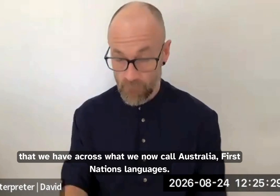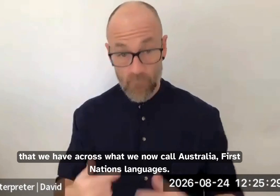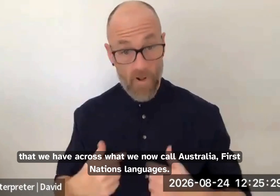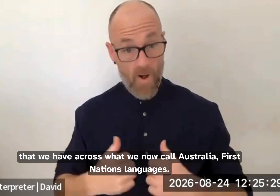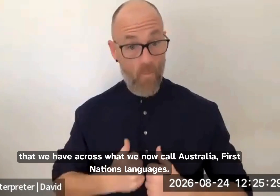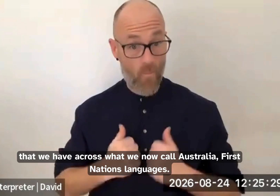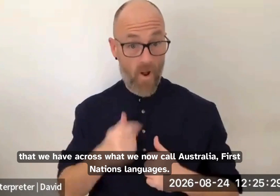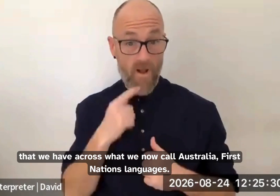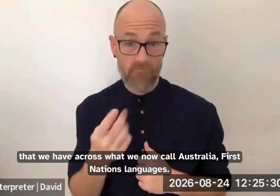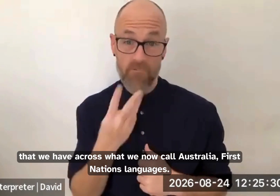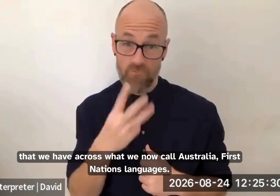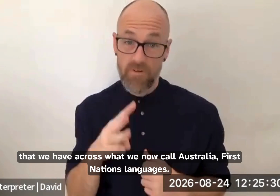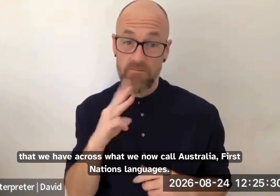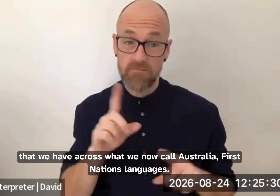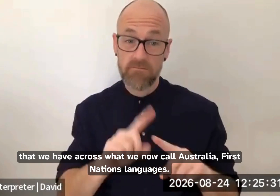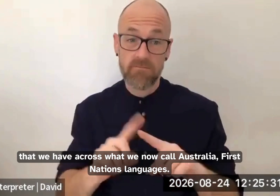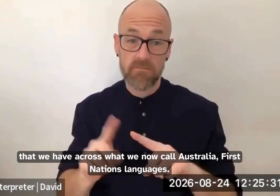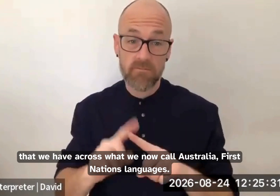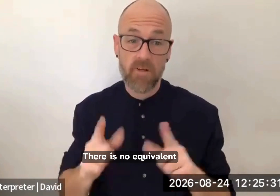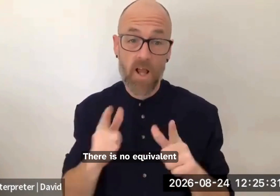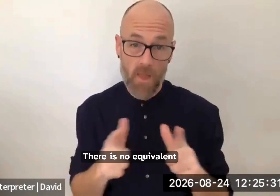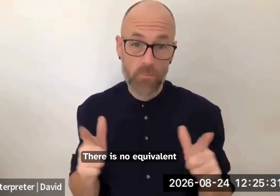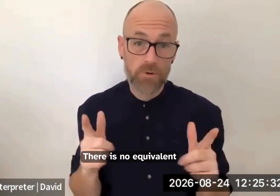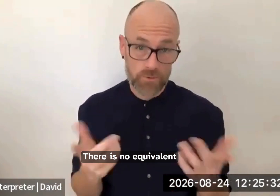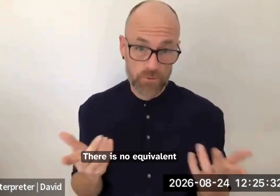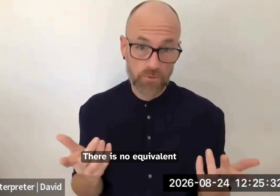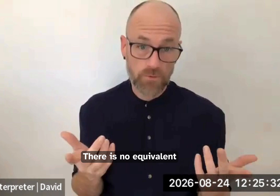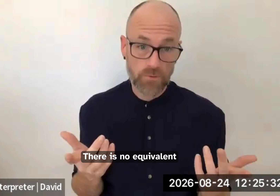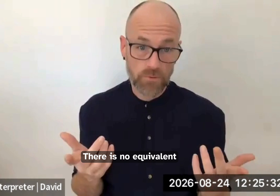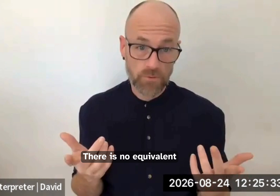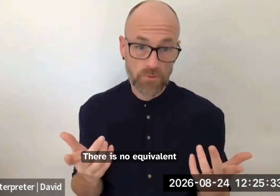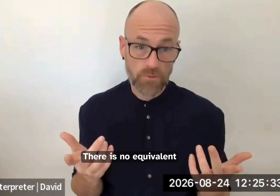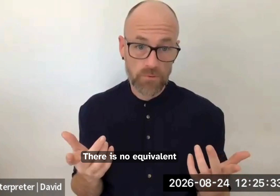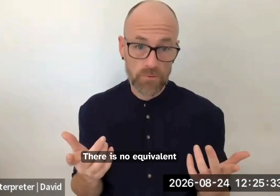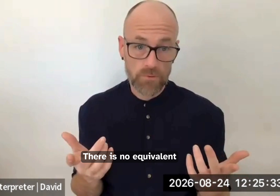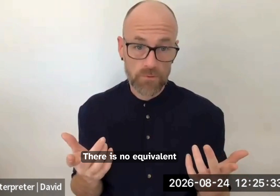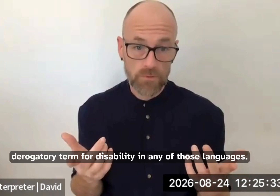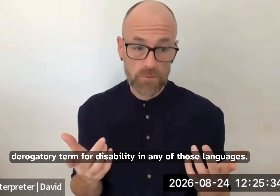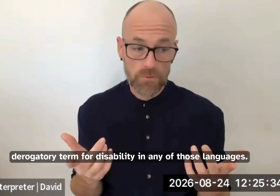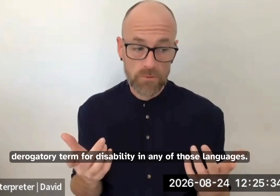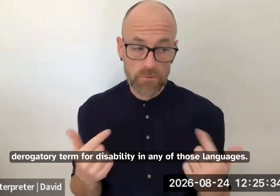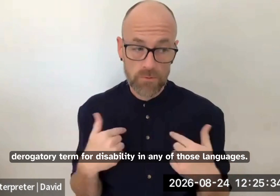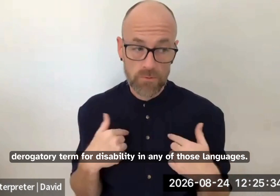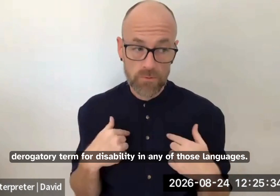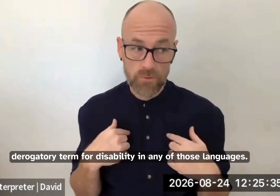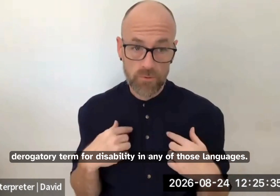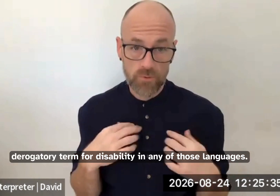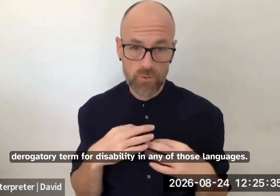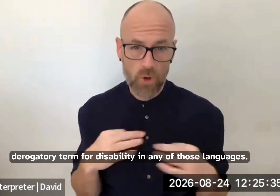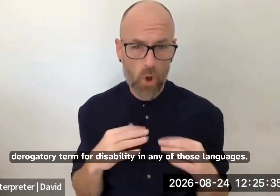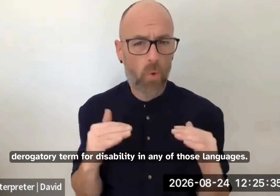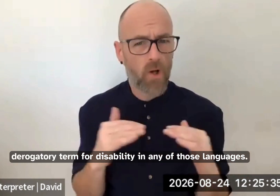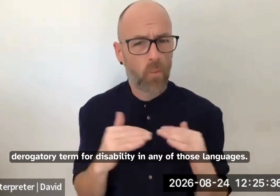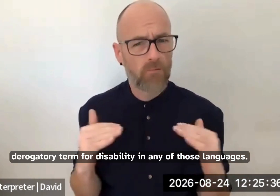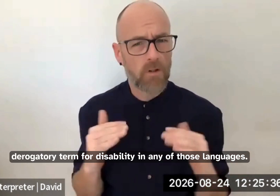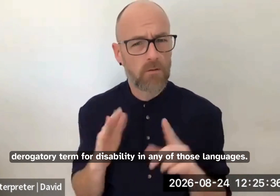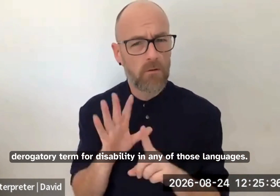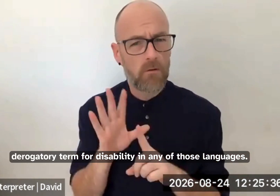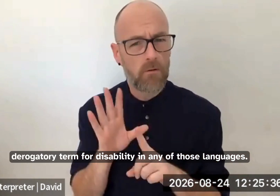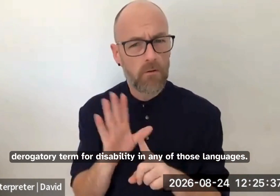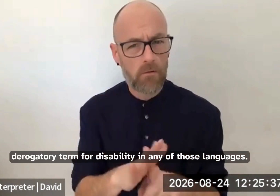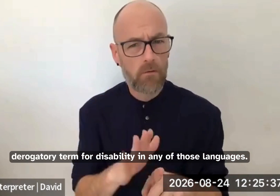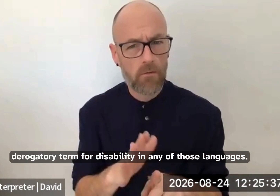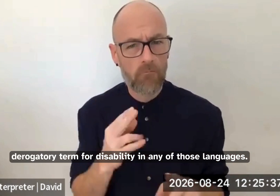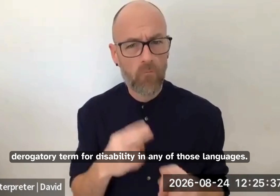what we now call Australia, First Nations languages, there is no equivalent derogatory term for